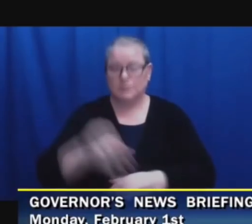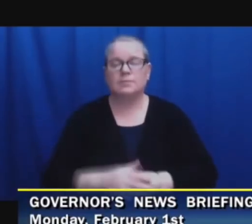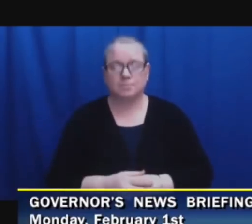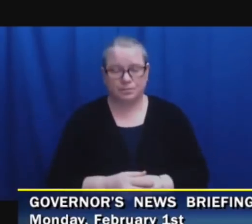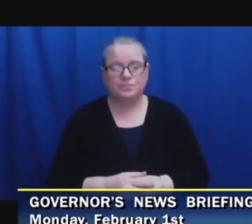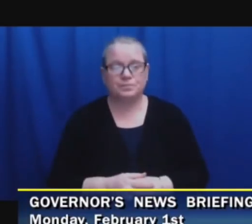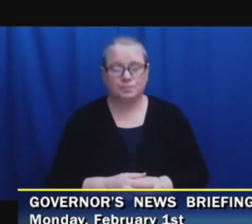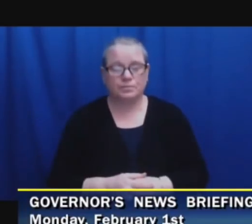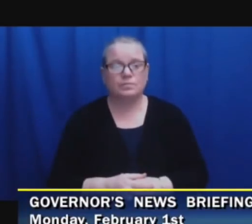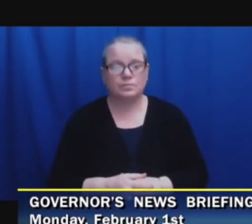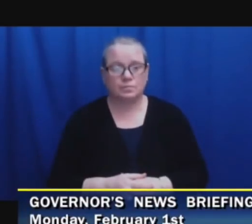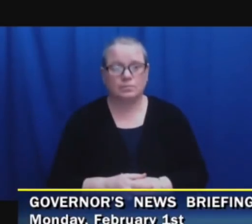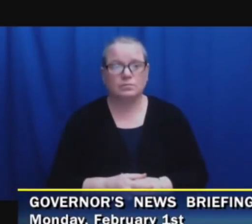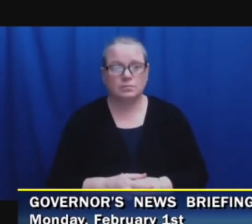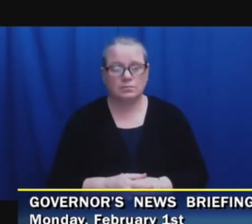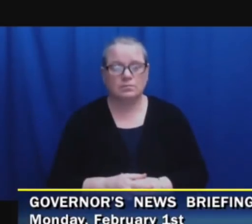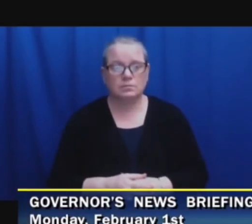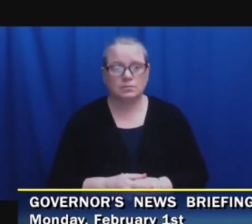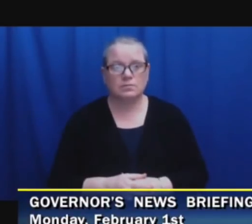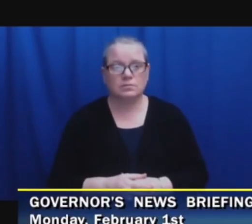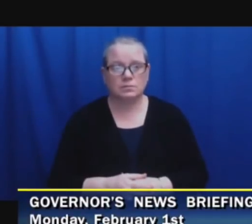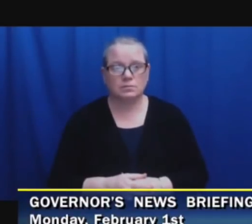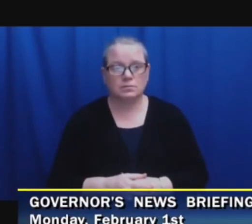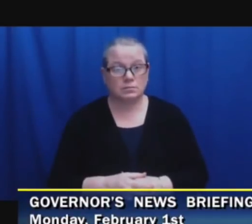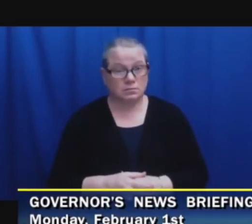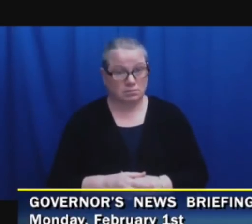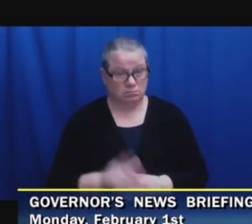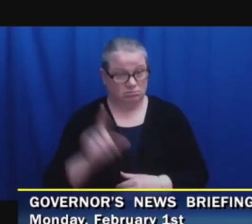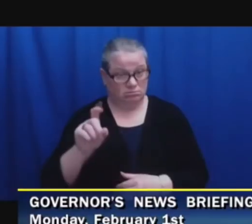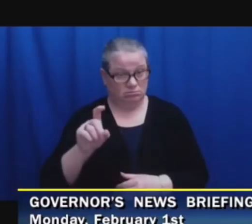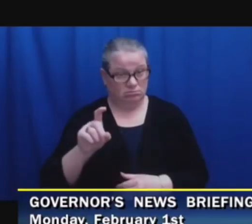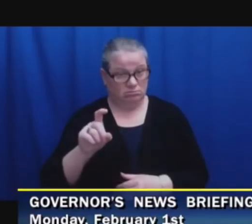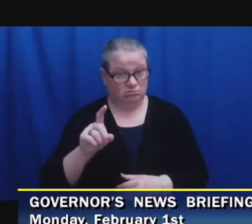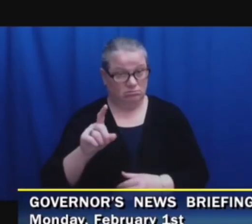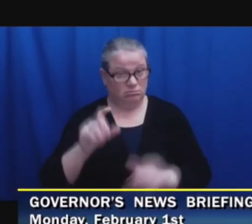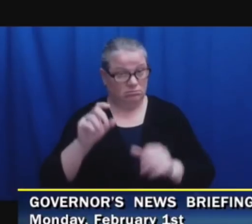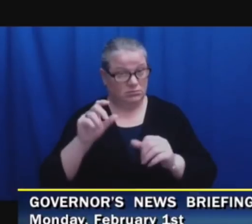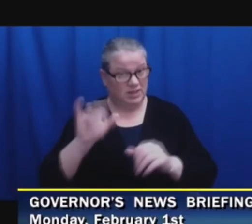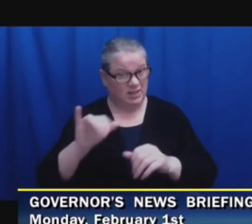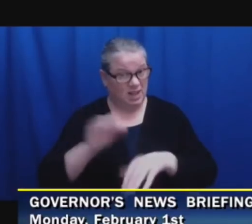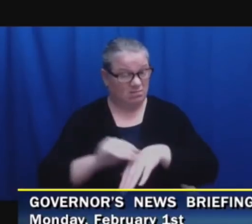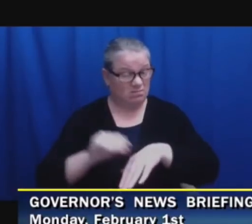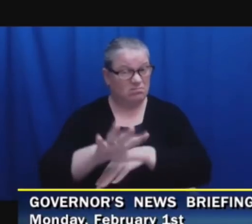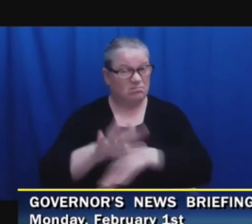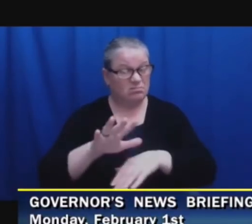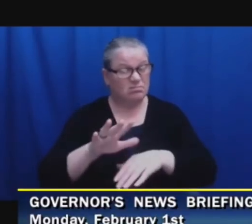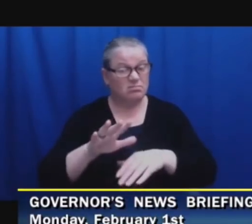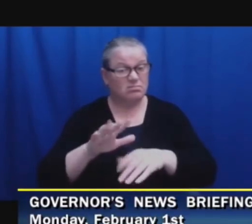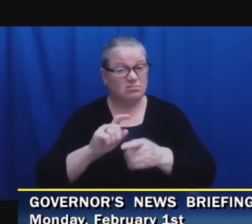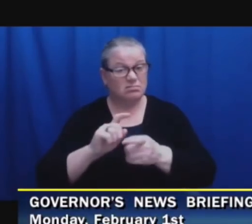So is there an argument that skews data then?